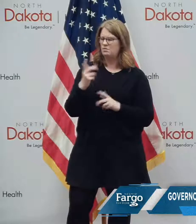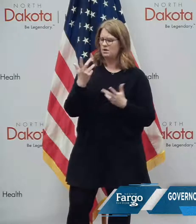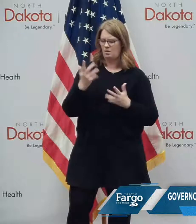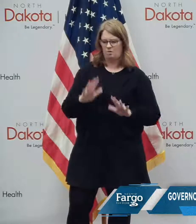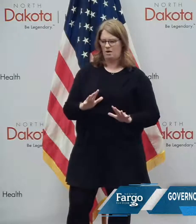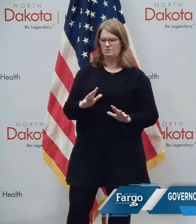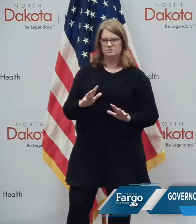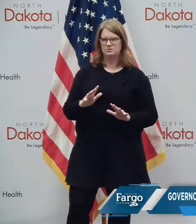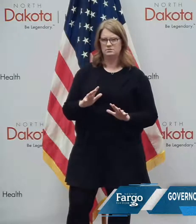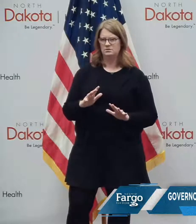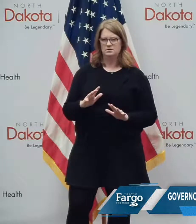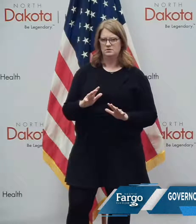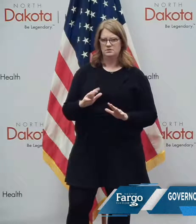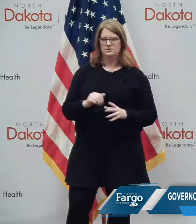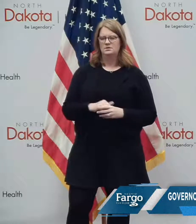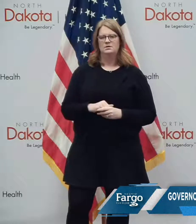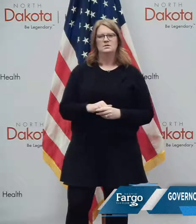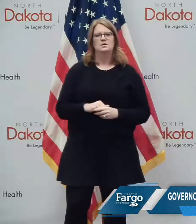will, in the right direction.